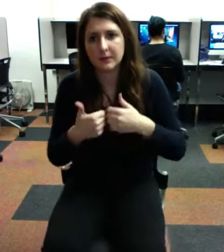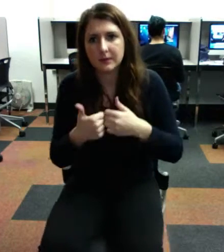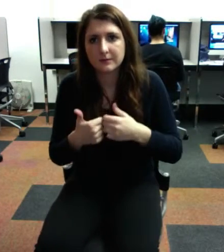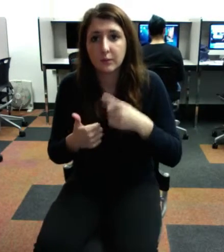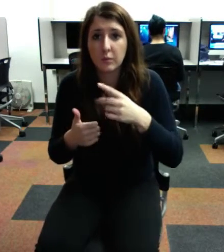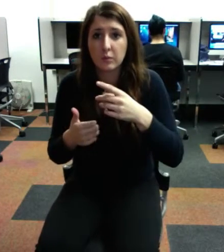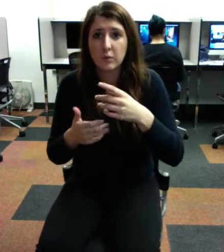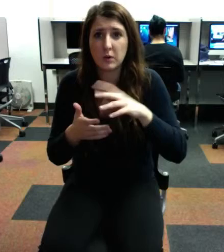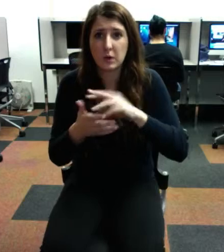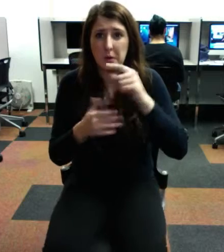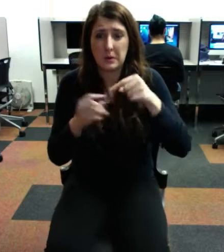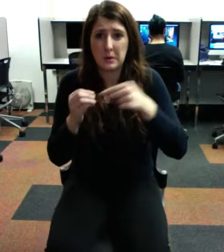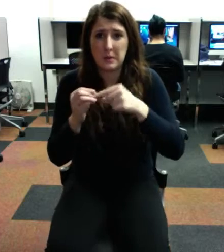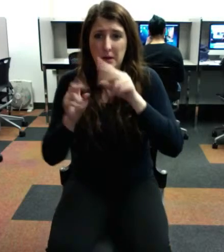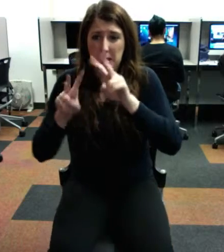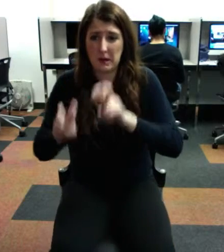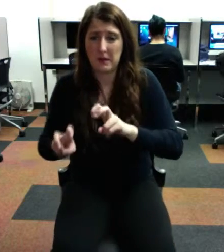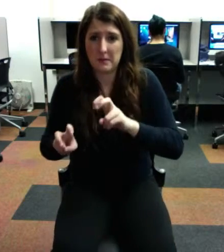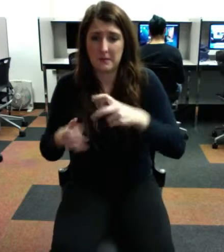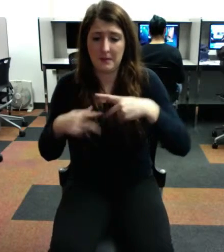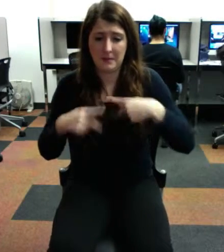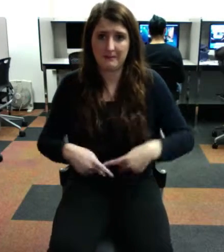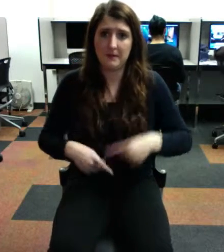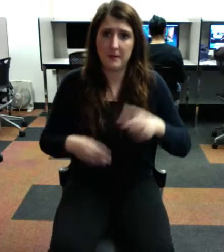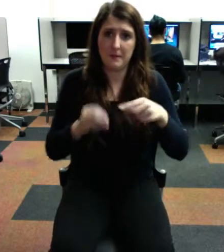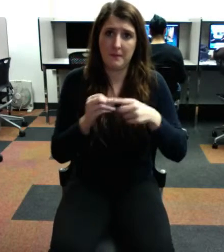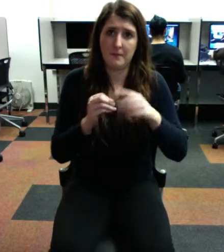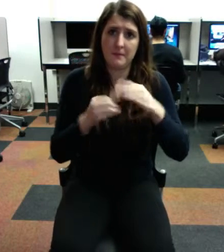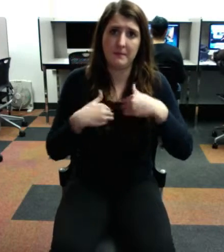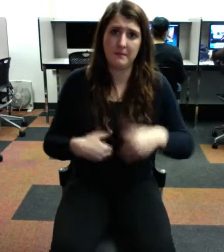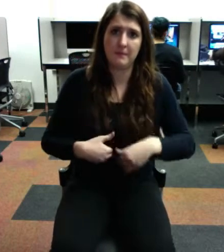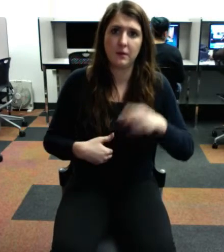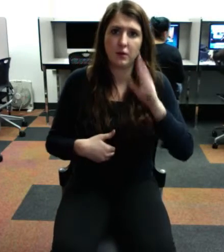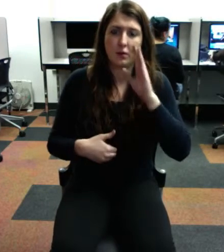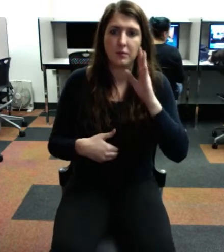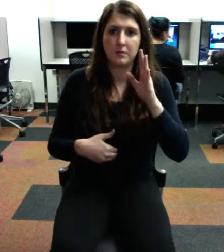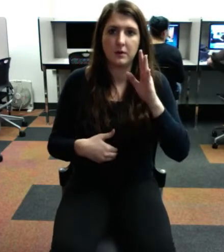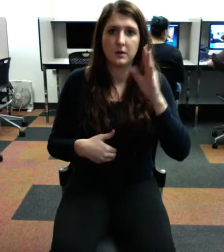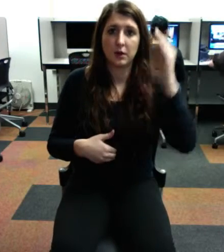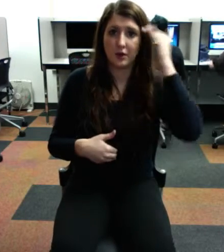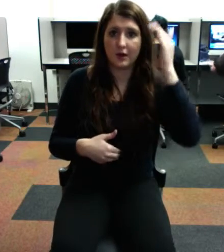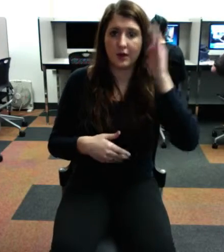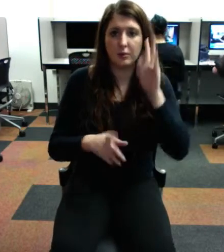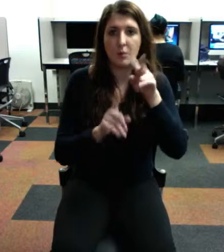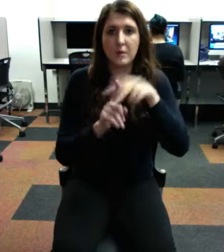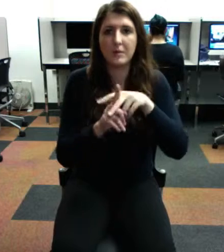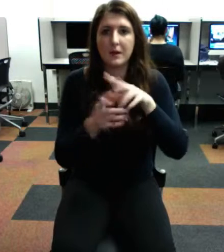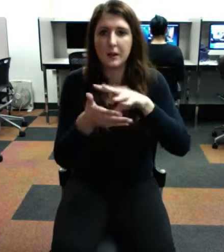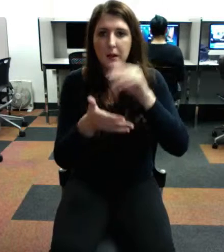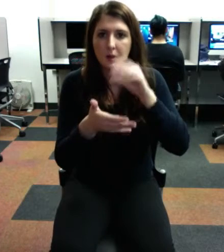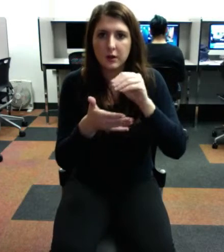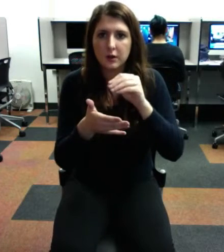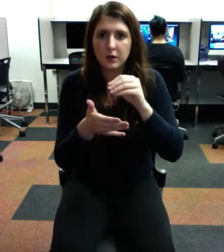and physiology of the human body, you will be applying your knowledge of medical terms by learning them according to organ